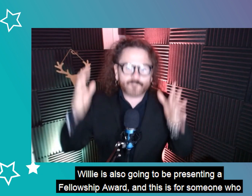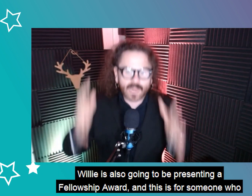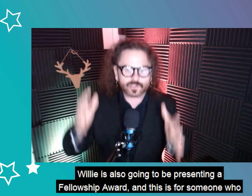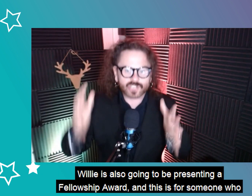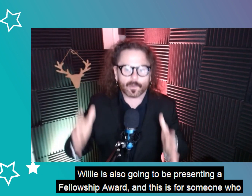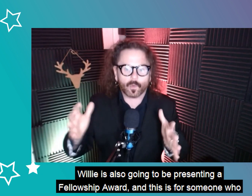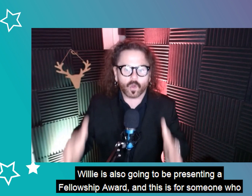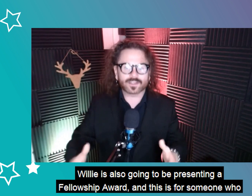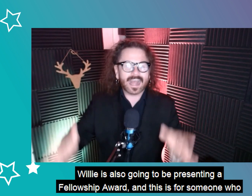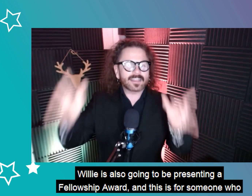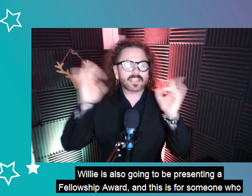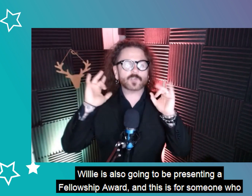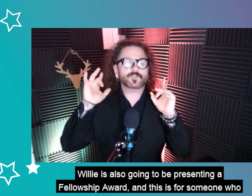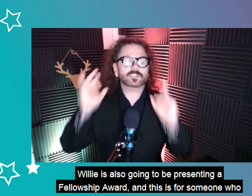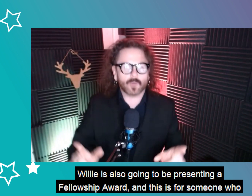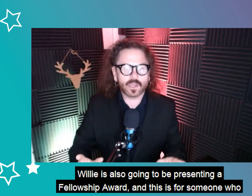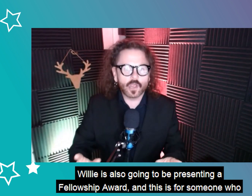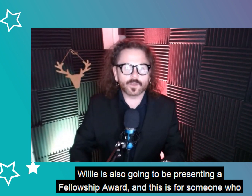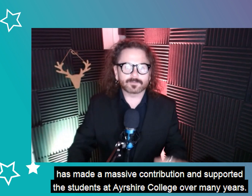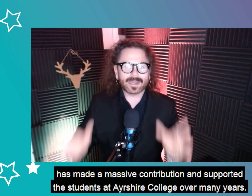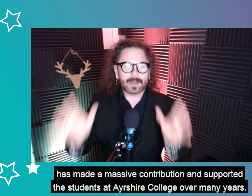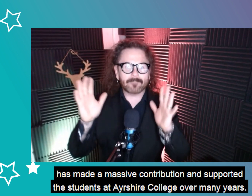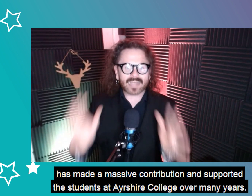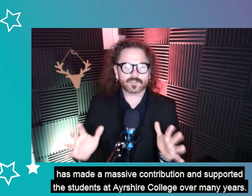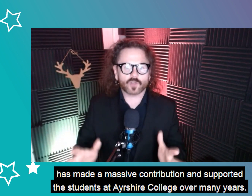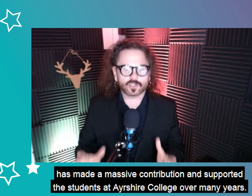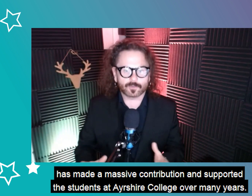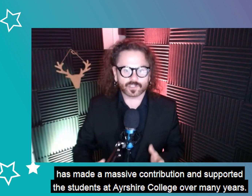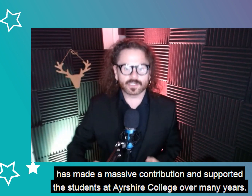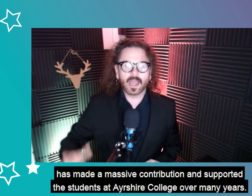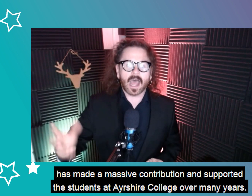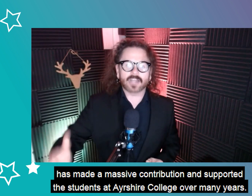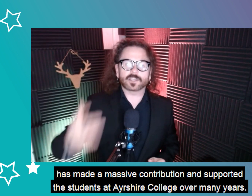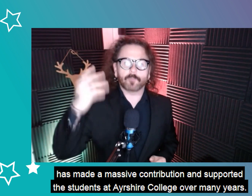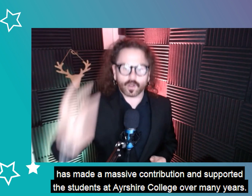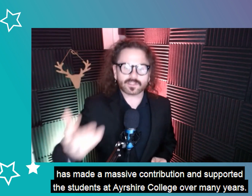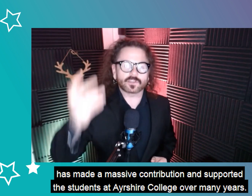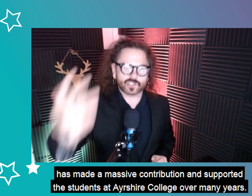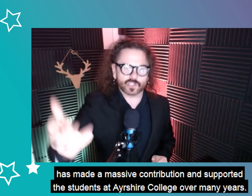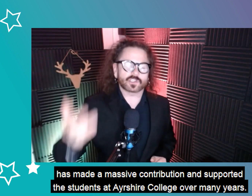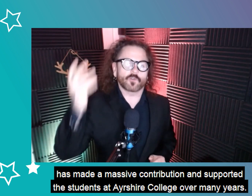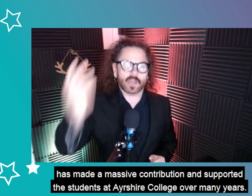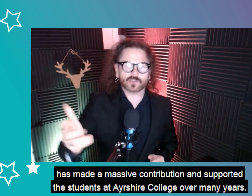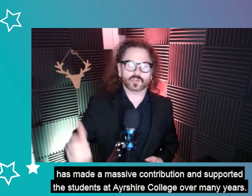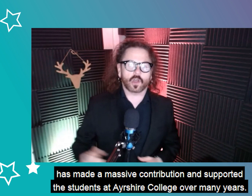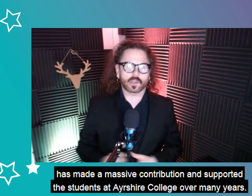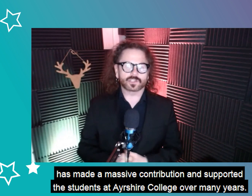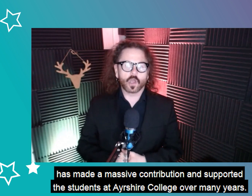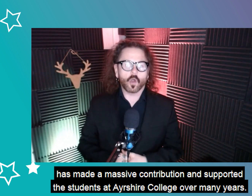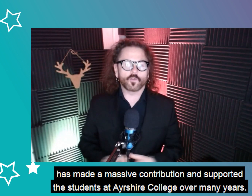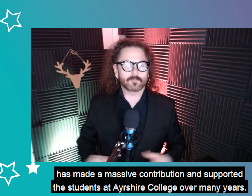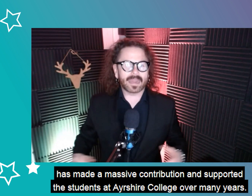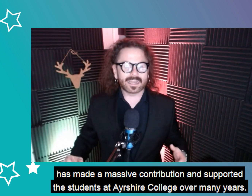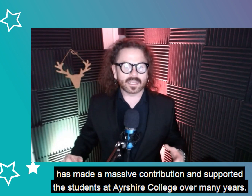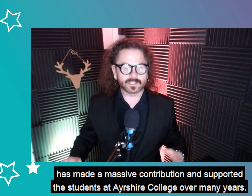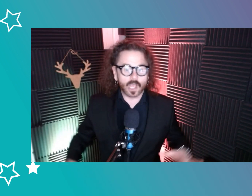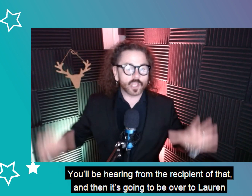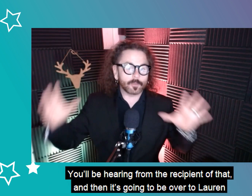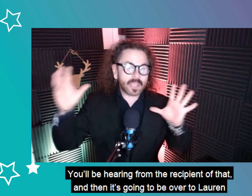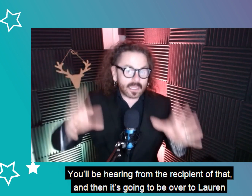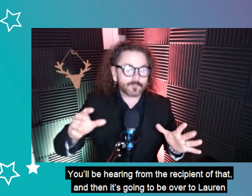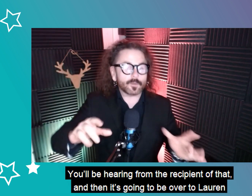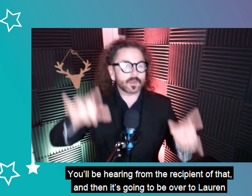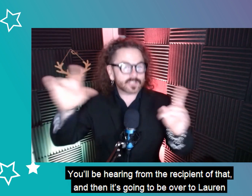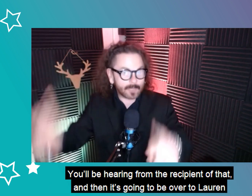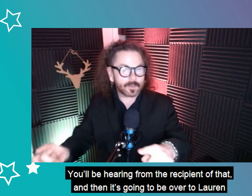a fellowship award. This is for someone who has made a massive contribution and supported the students of Ayrshire College over many years.